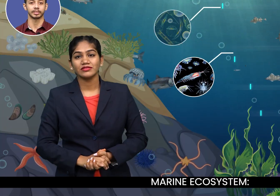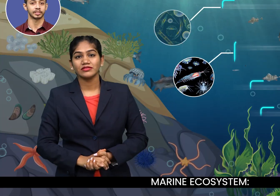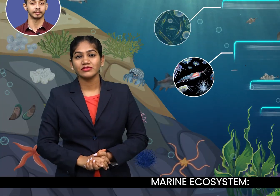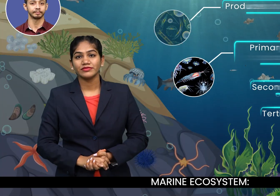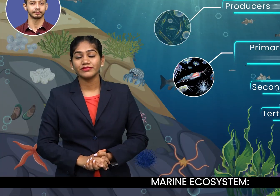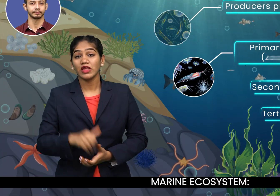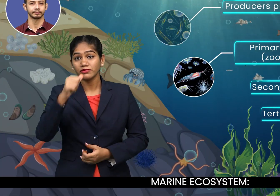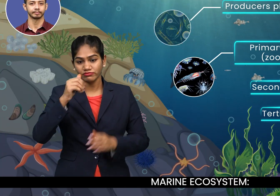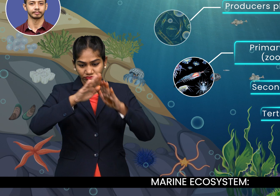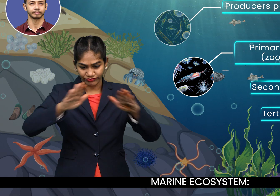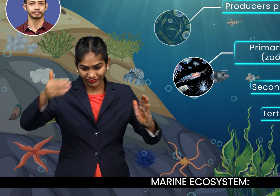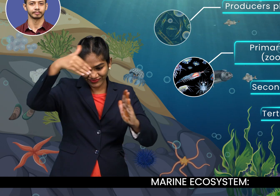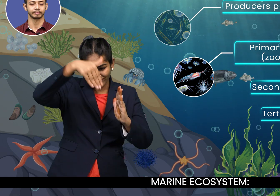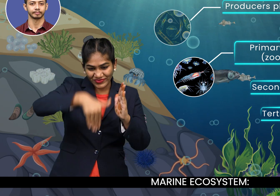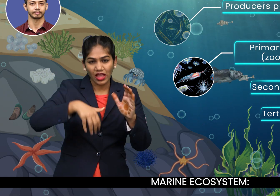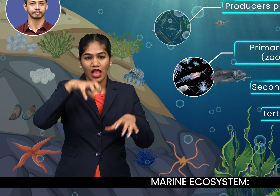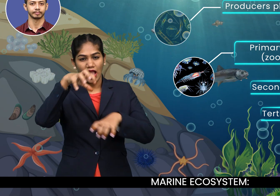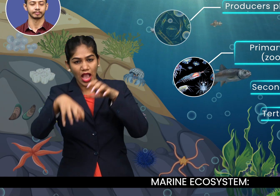Marine ecosystem